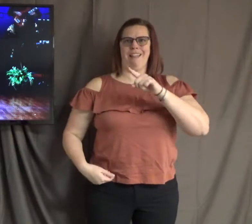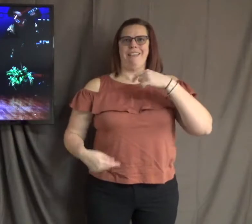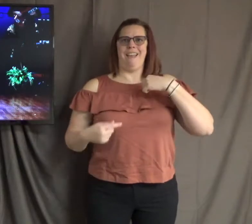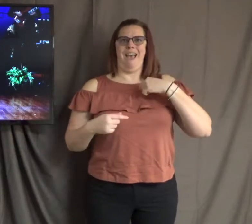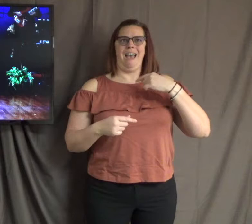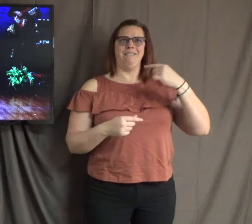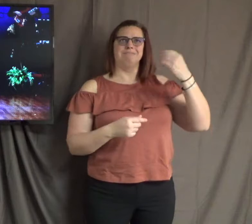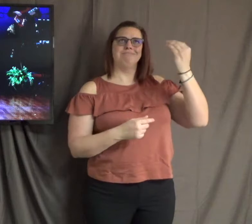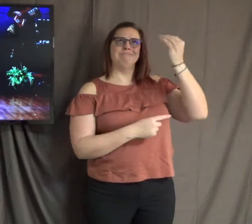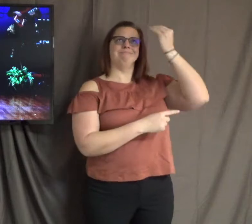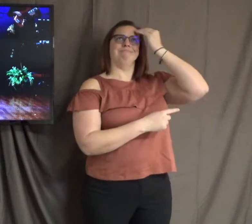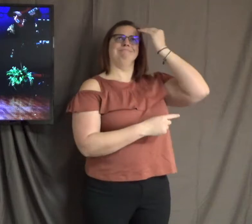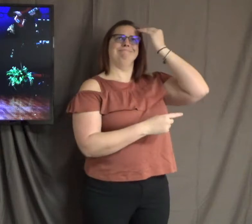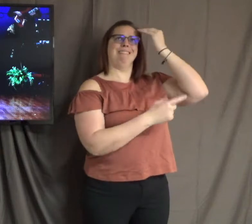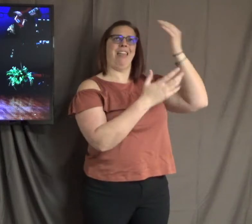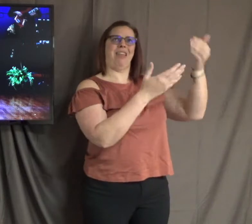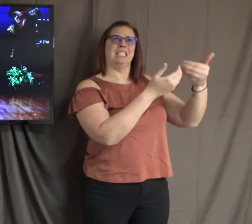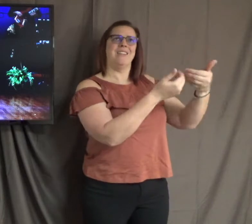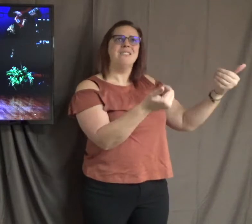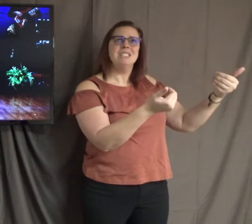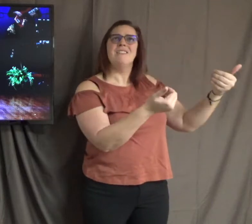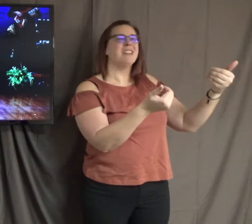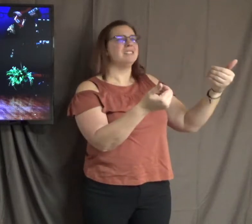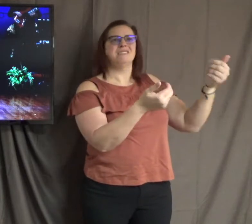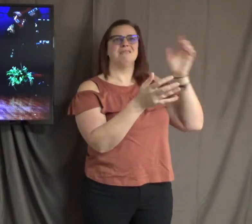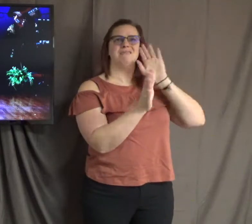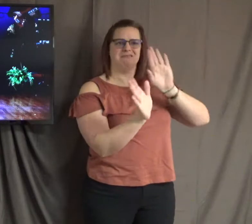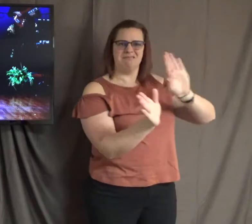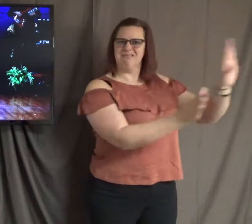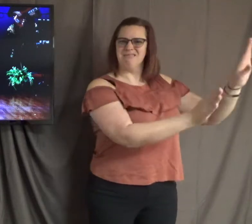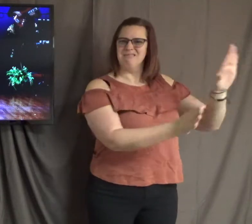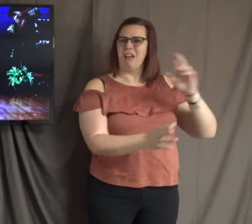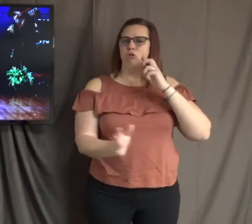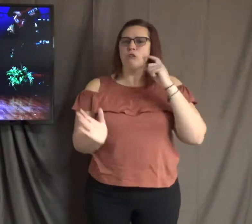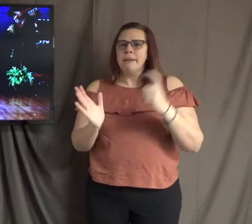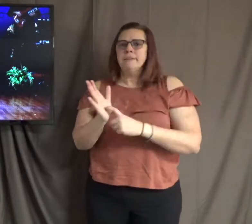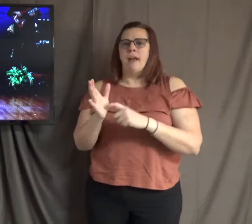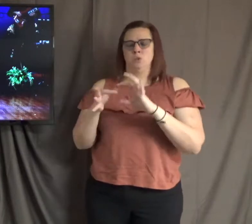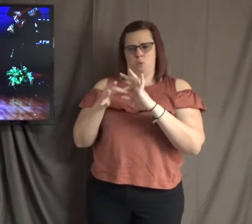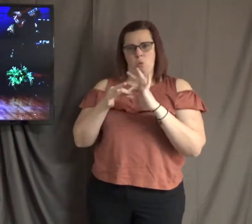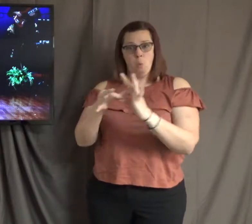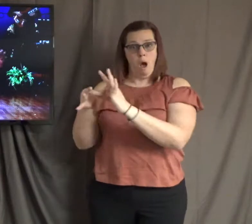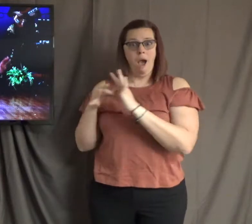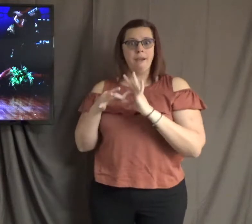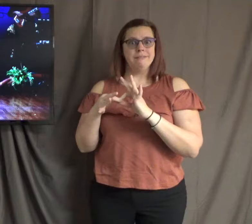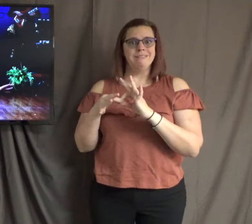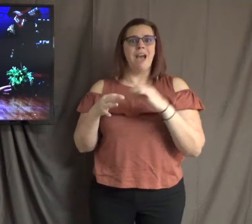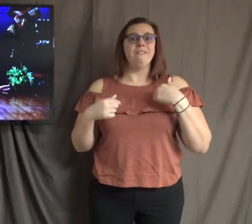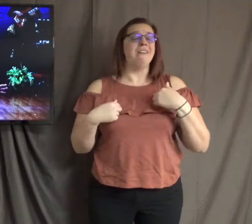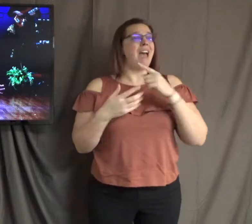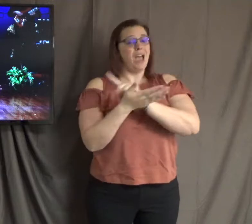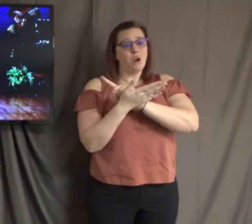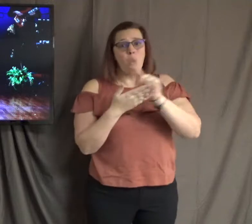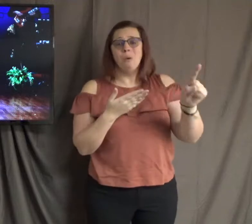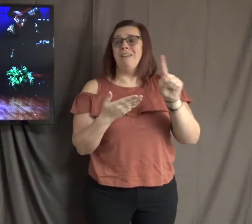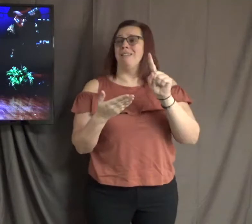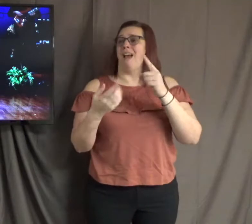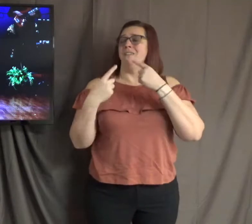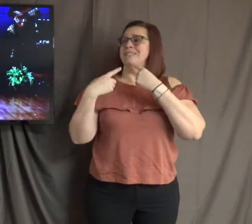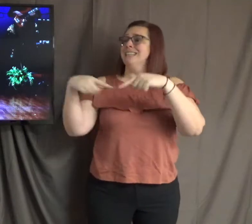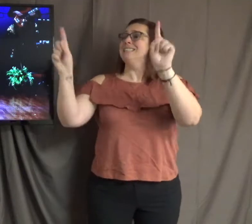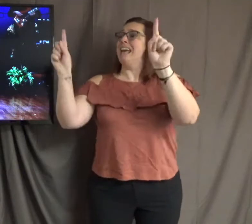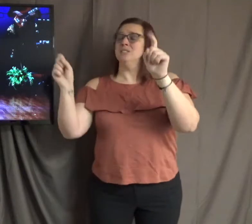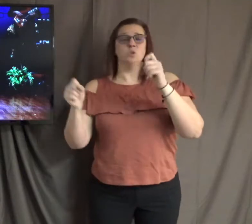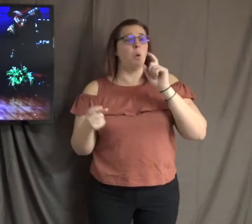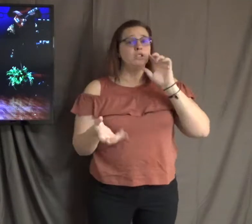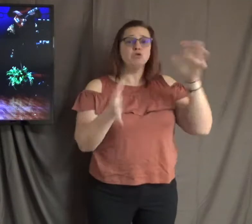divisiveness and remember that we're all one. It helps me recognize that whether I've had a week of successes or screw-ups, that I'm still